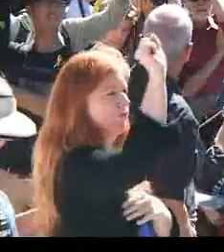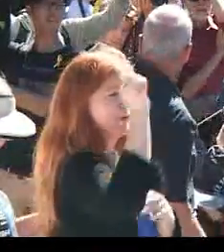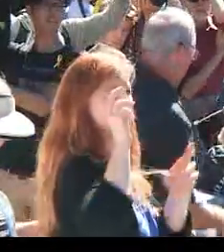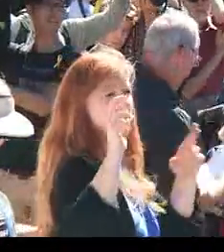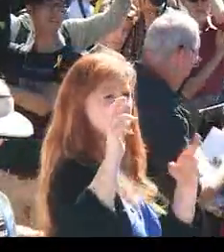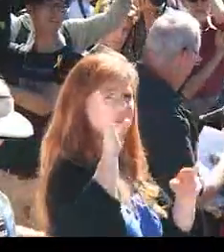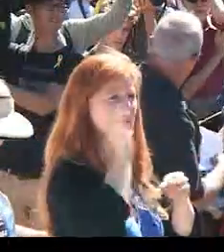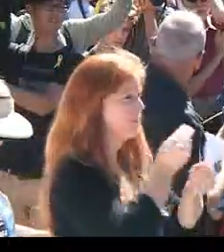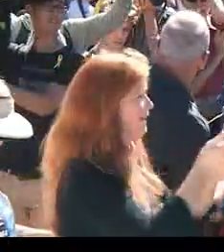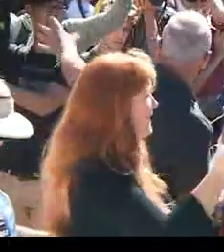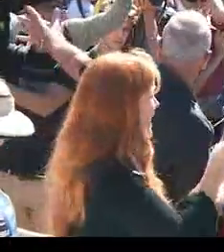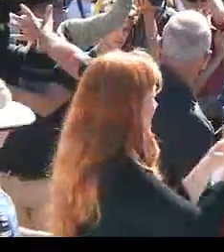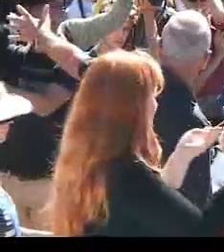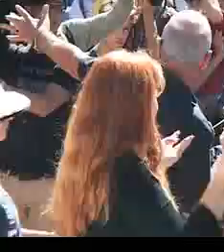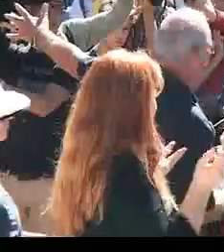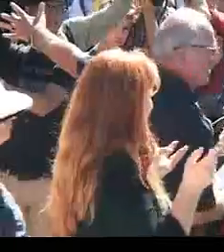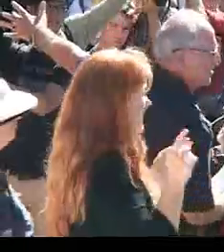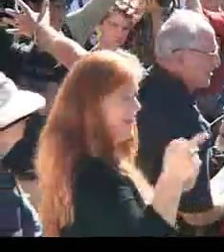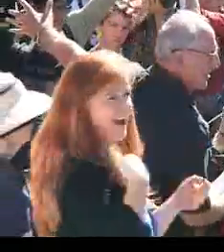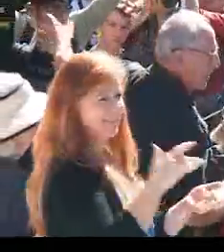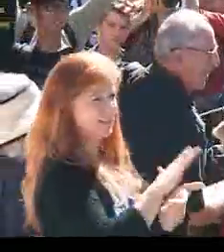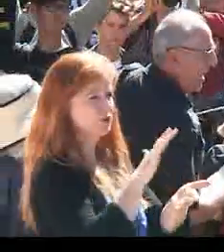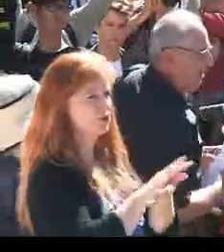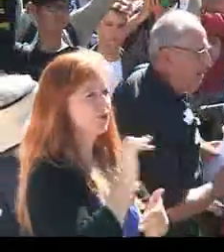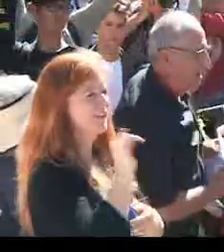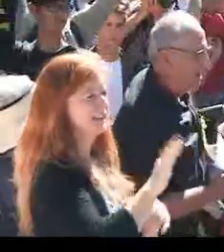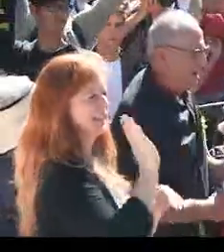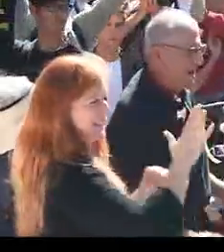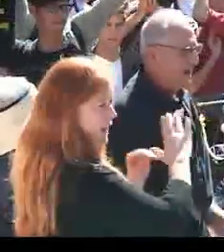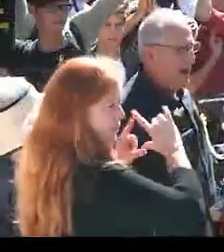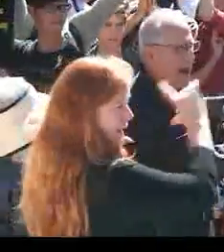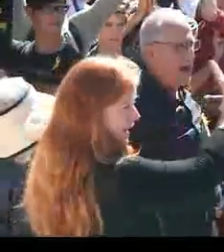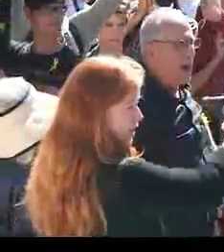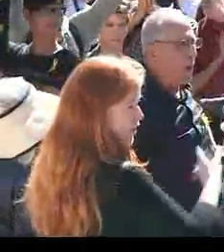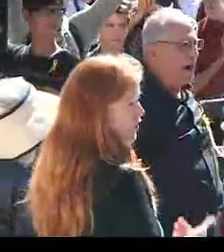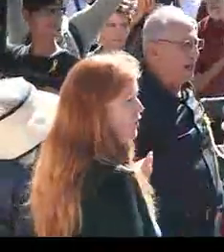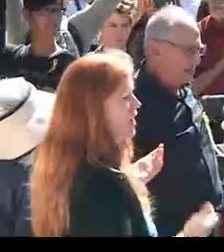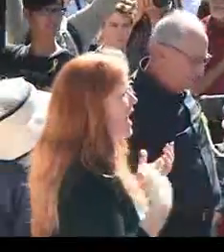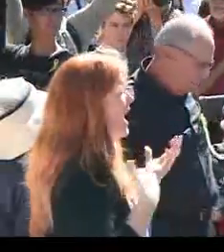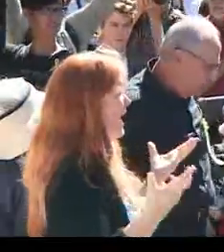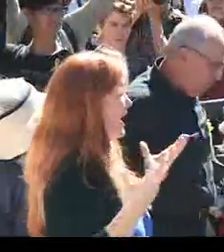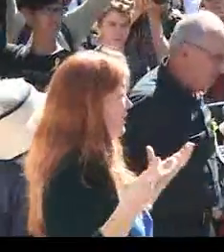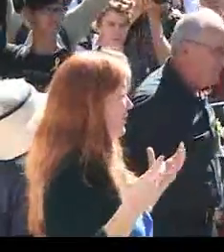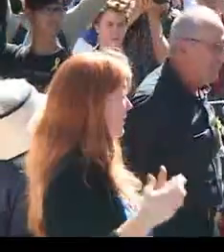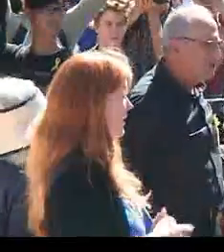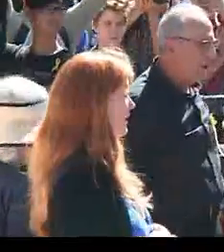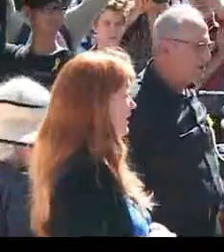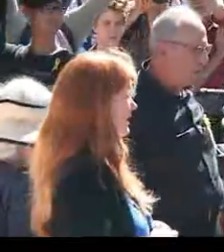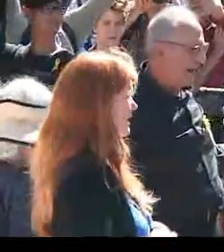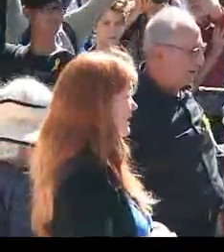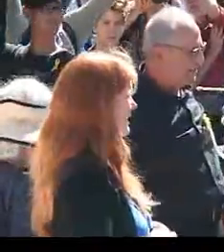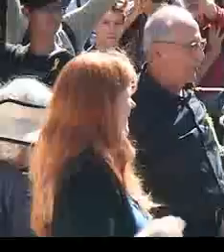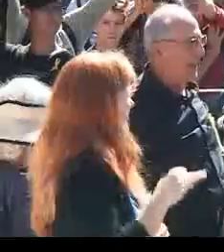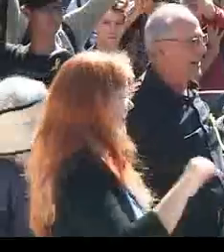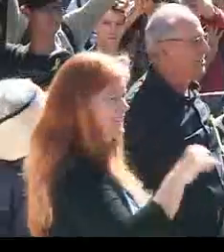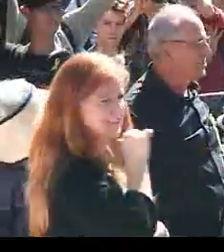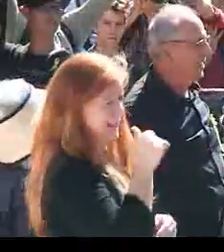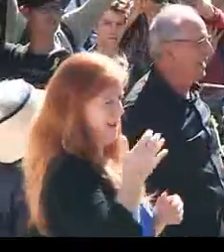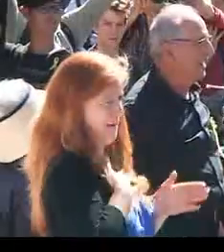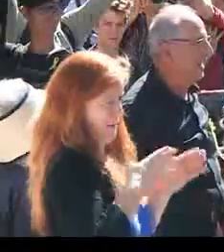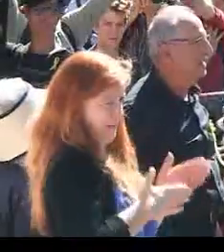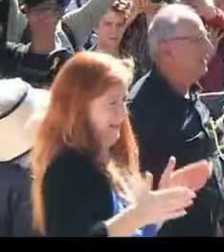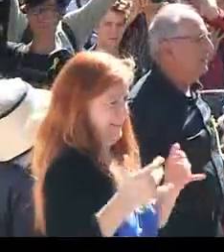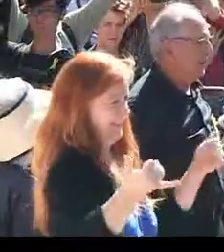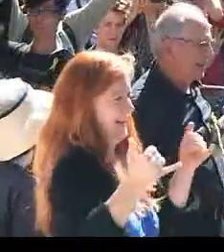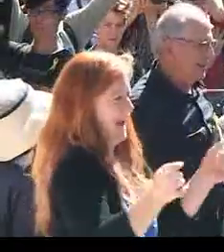they will give them out. They have literature. This is their banner. And I want to, this wasn't what I was planning to